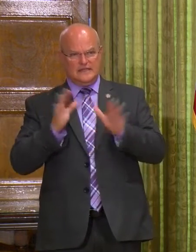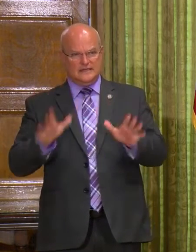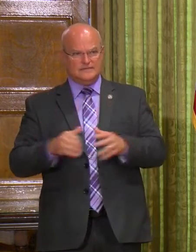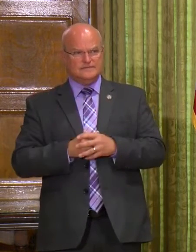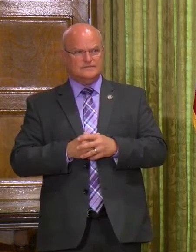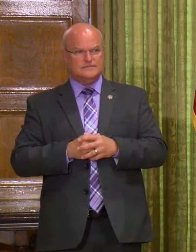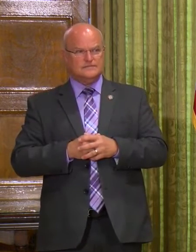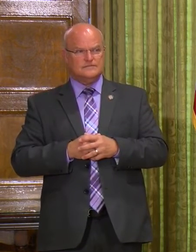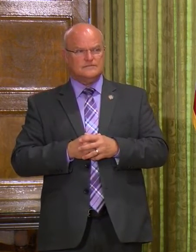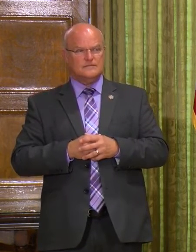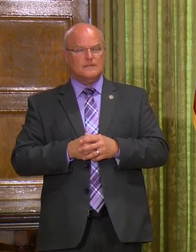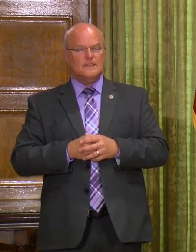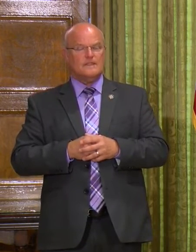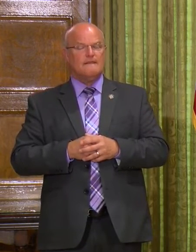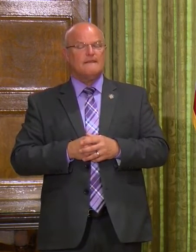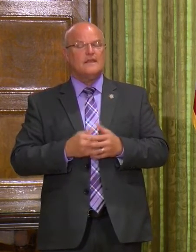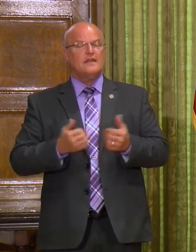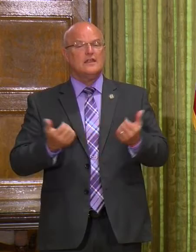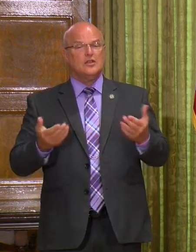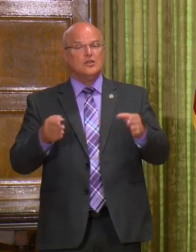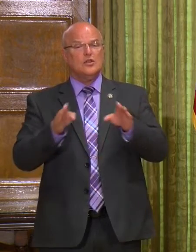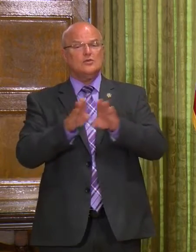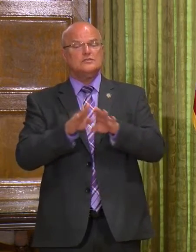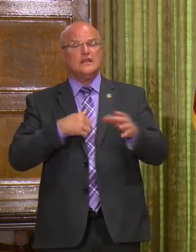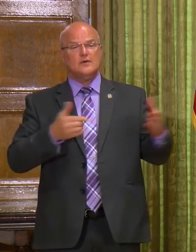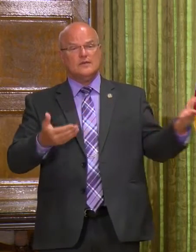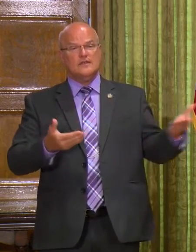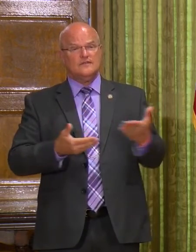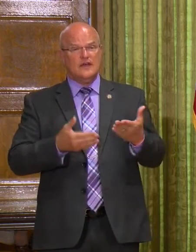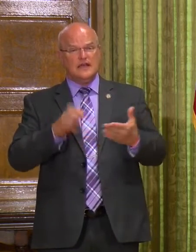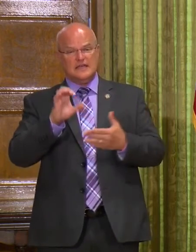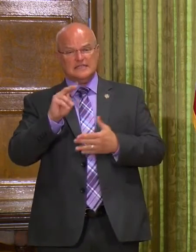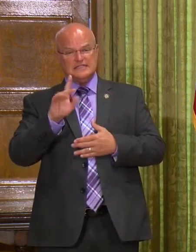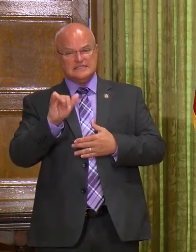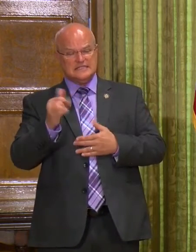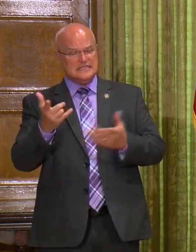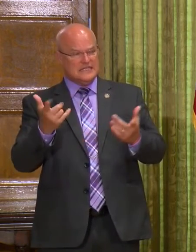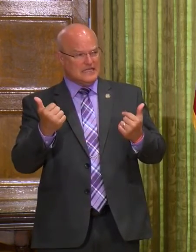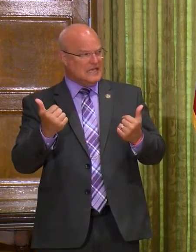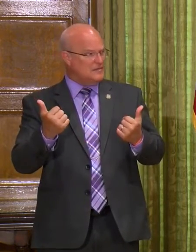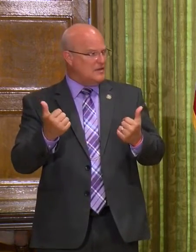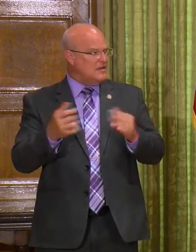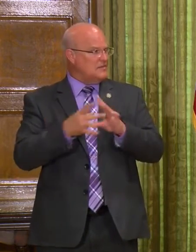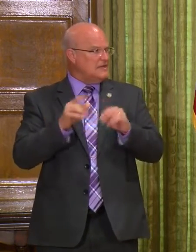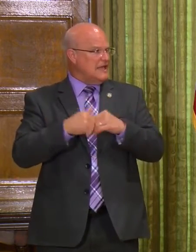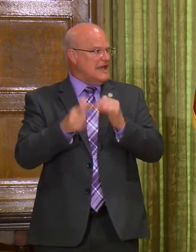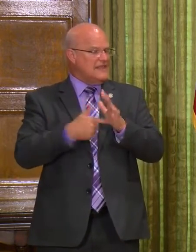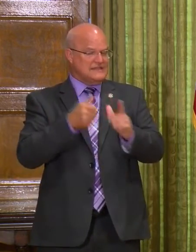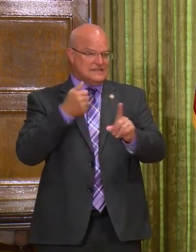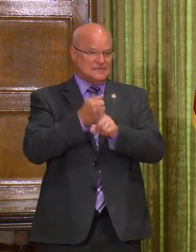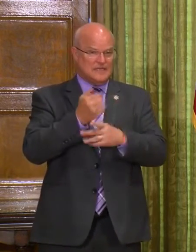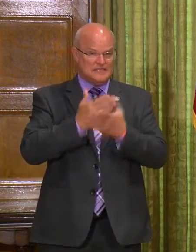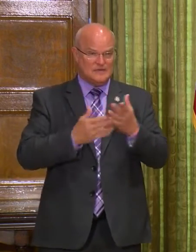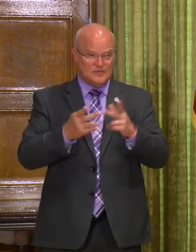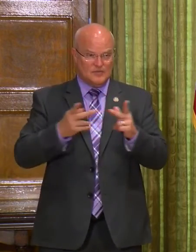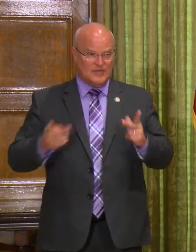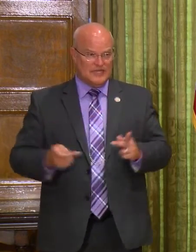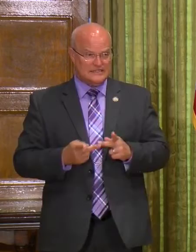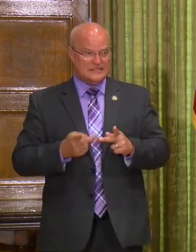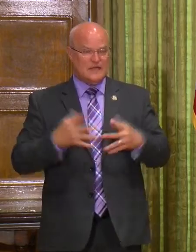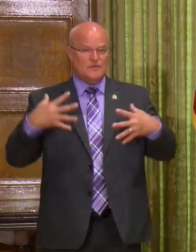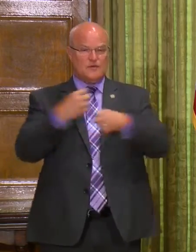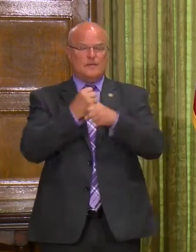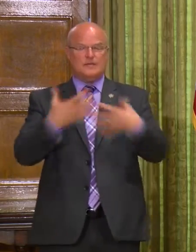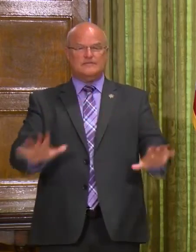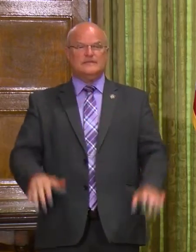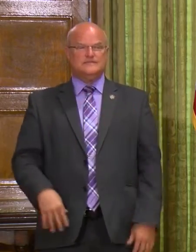Let me invite in conclusion, Cindy, why don't you come and just tell how this impacts some of your facilities, and we'll wrap